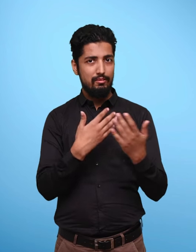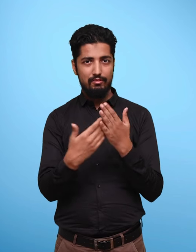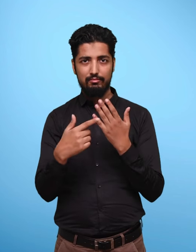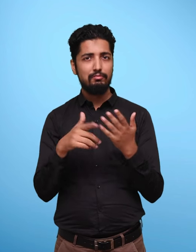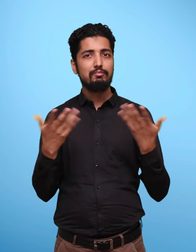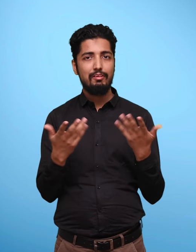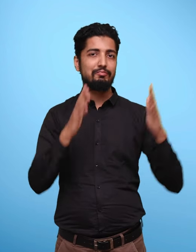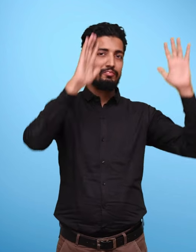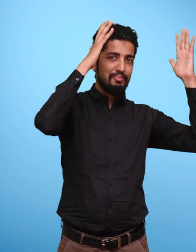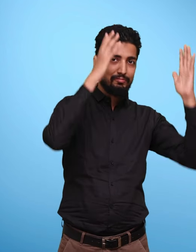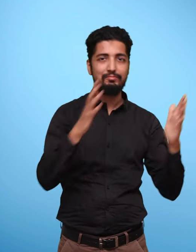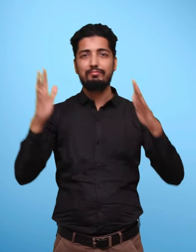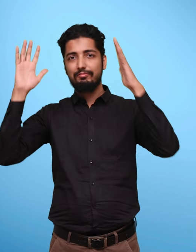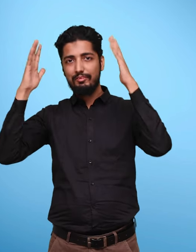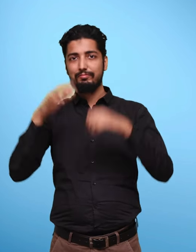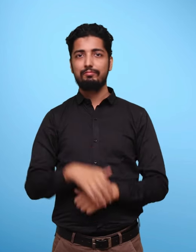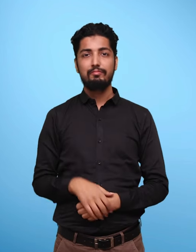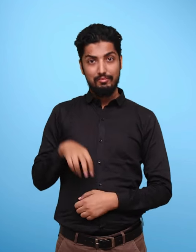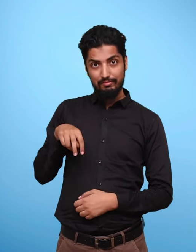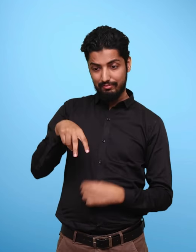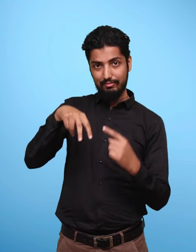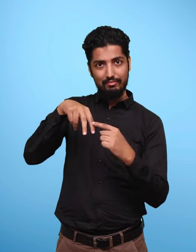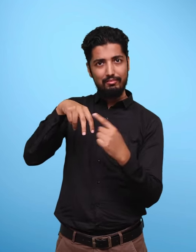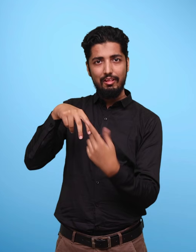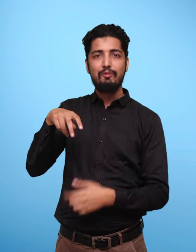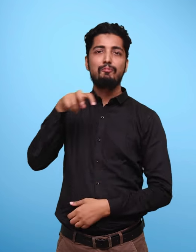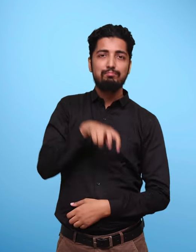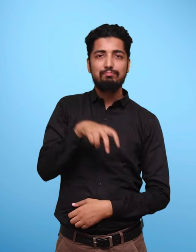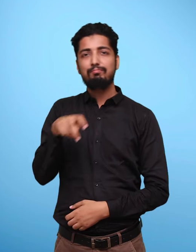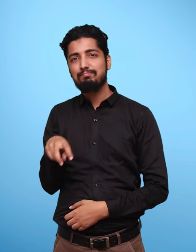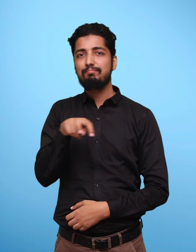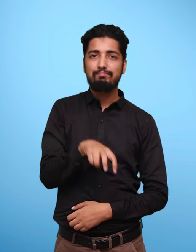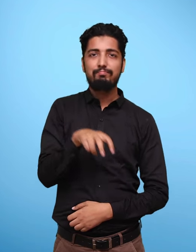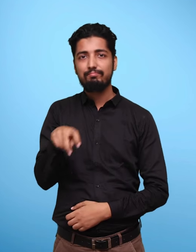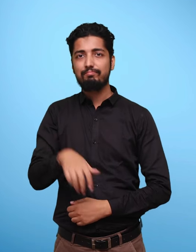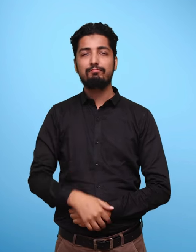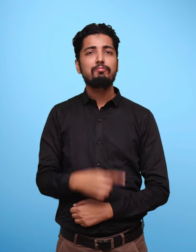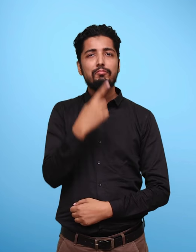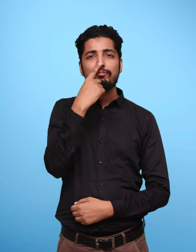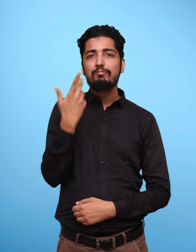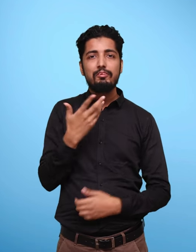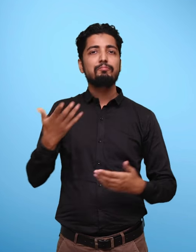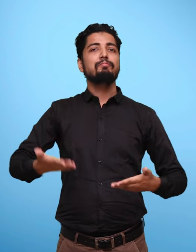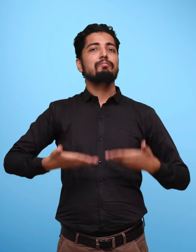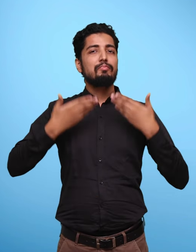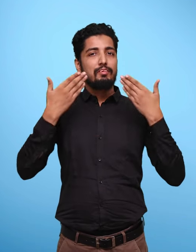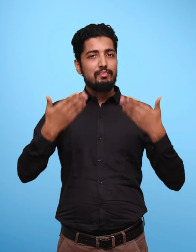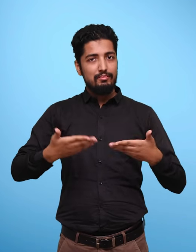Hands to clap, legs to walk, nose to smell, mouth to talk,